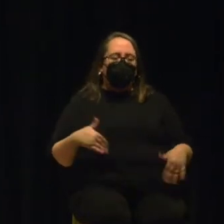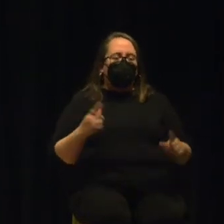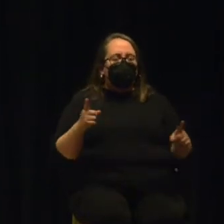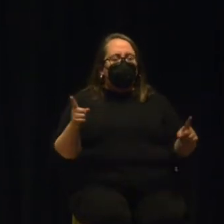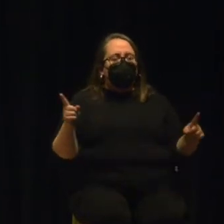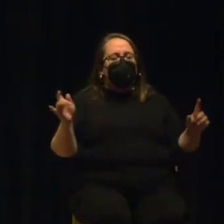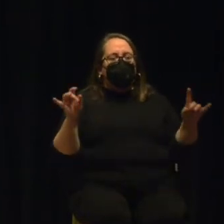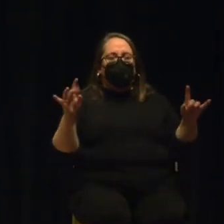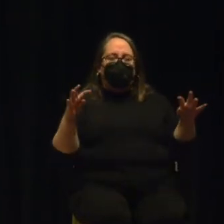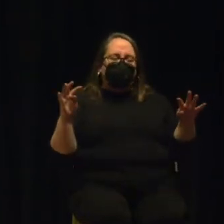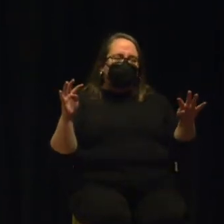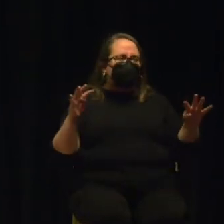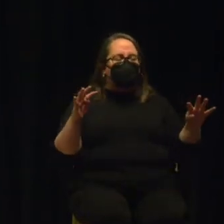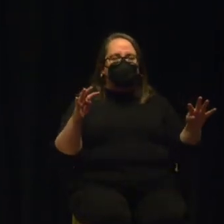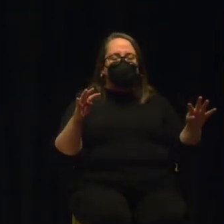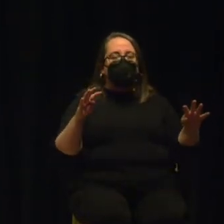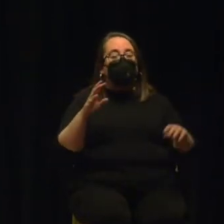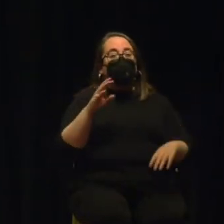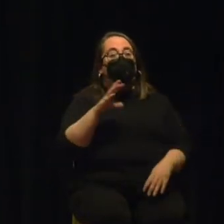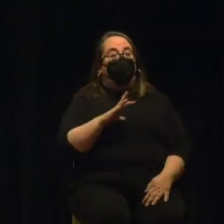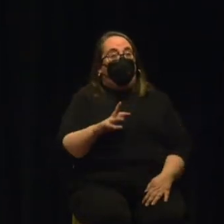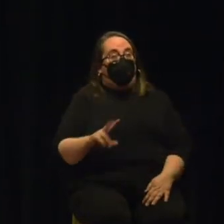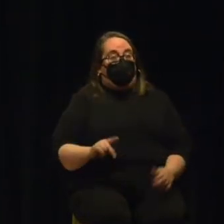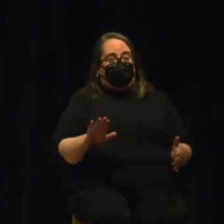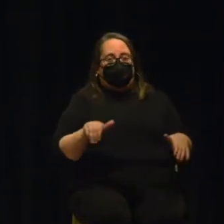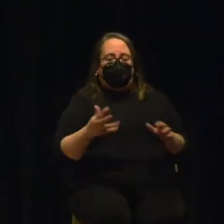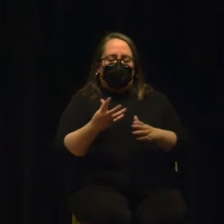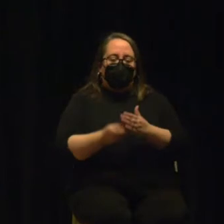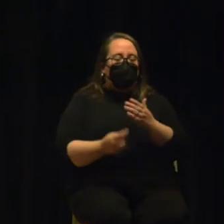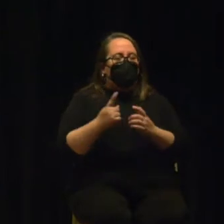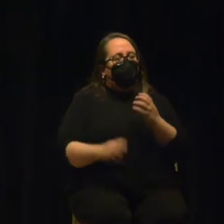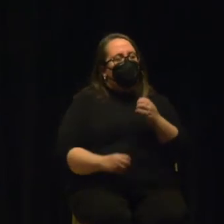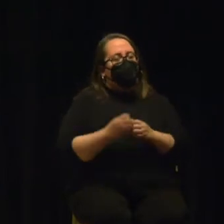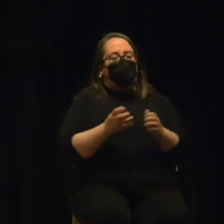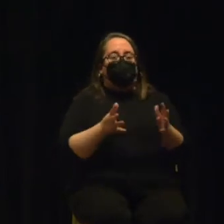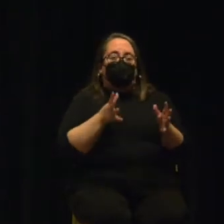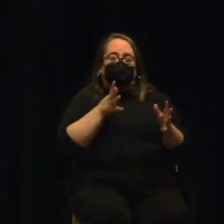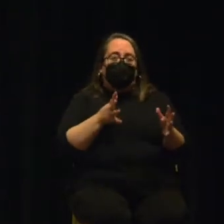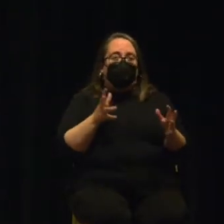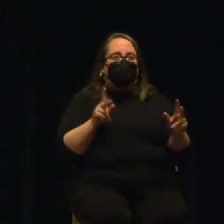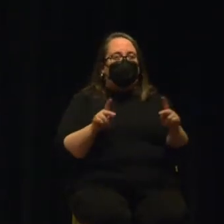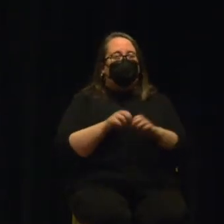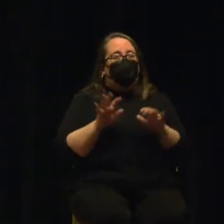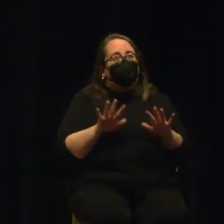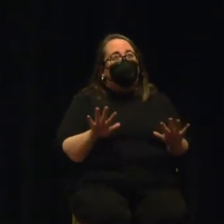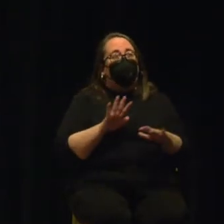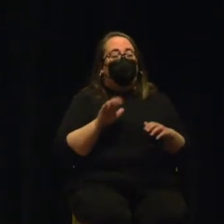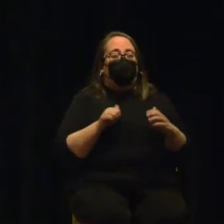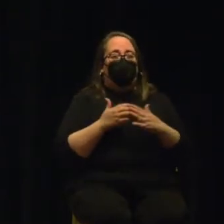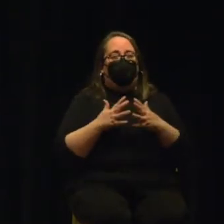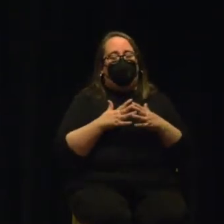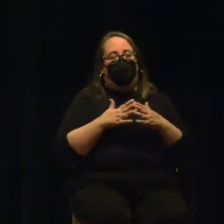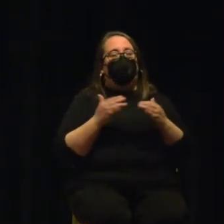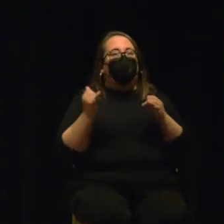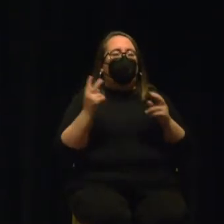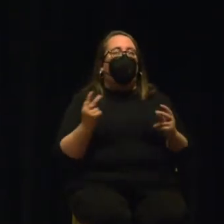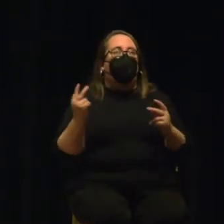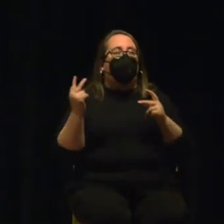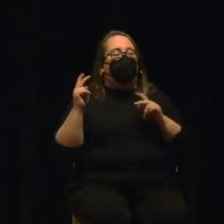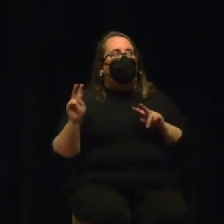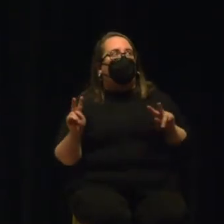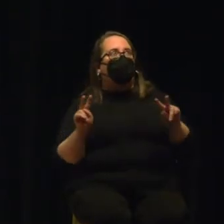And at Dr. King's death, he was one of the most hated people in America, and how he's remembered as, he's